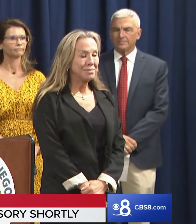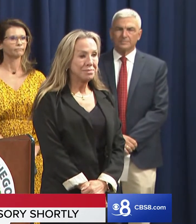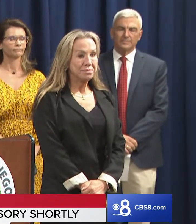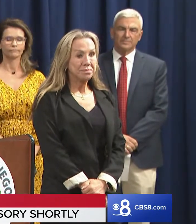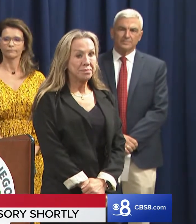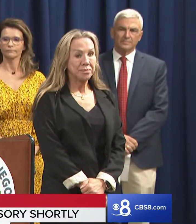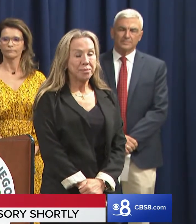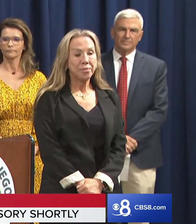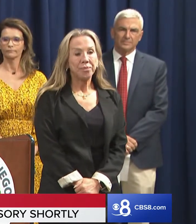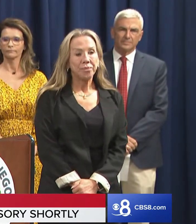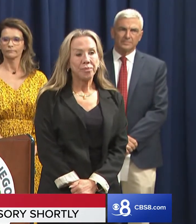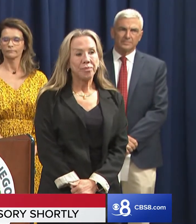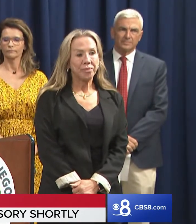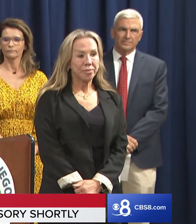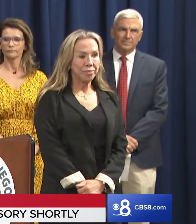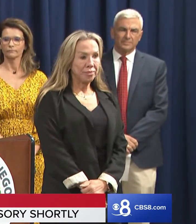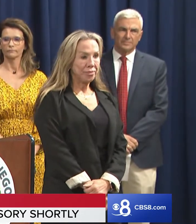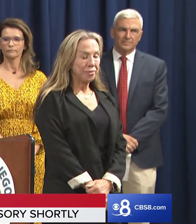Ready?